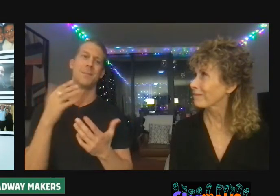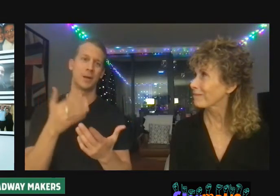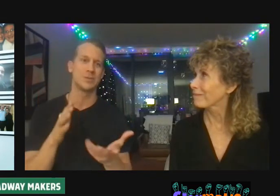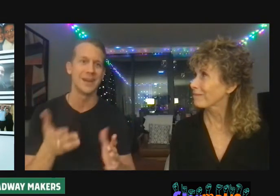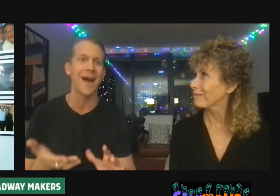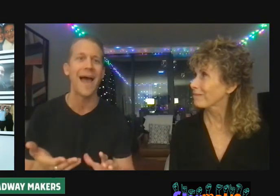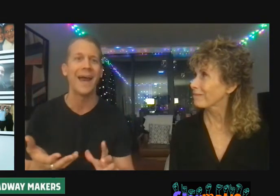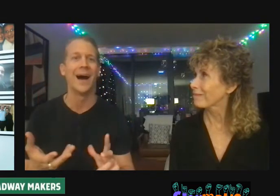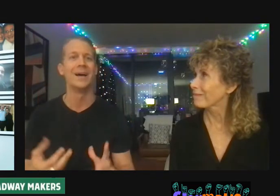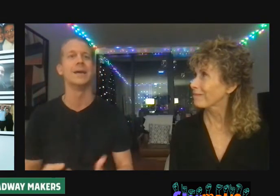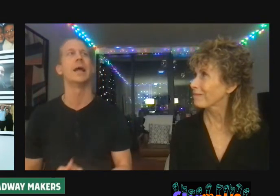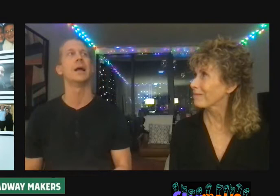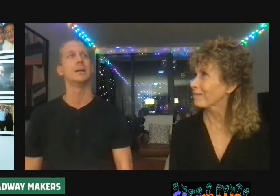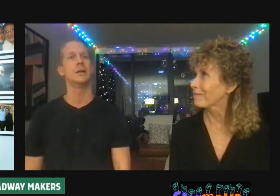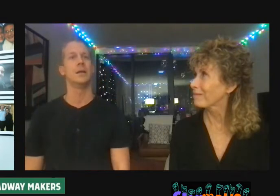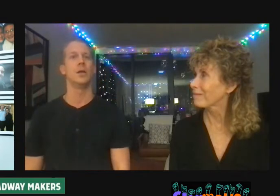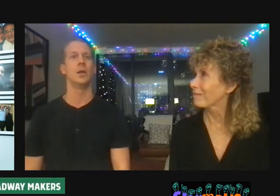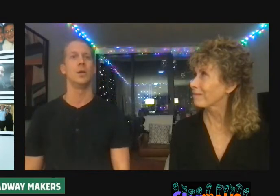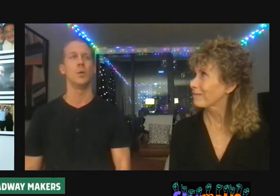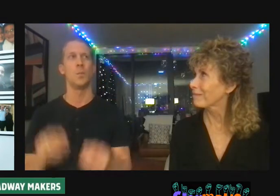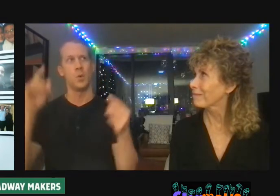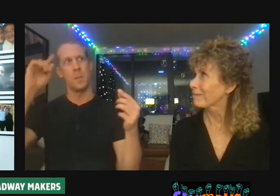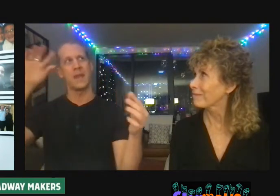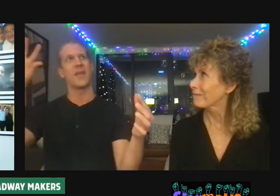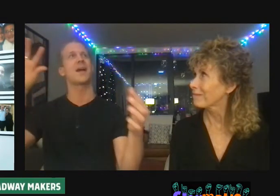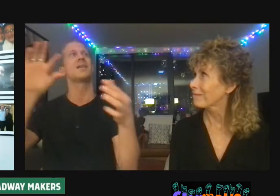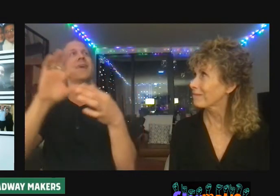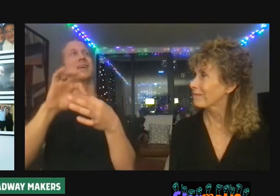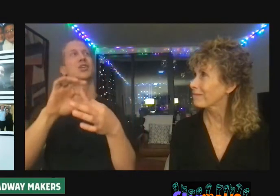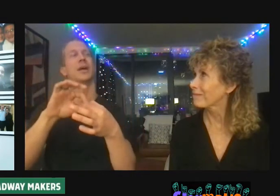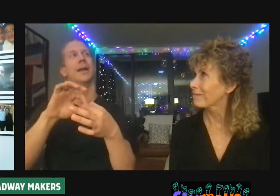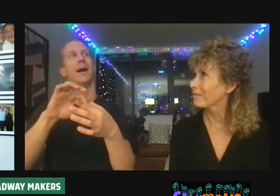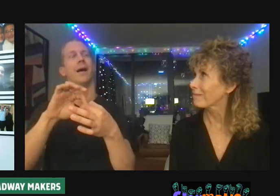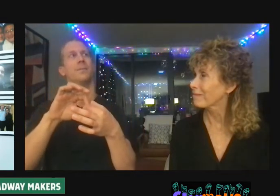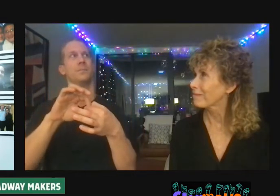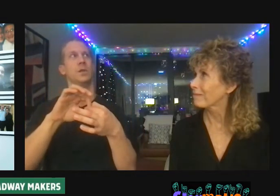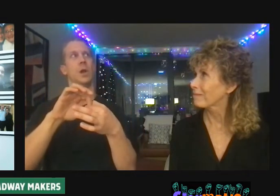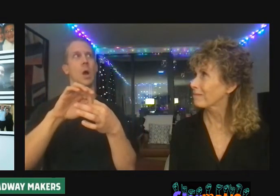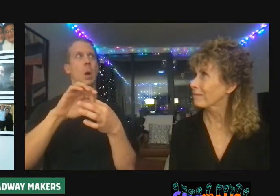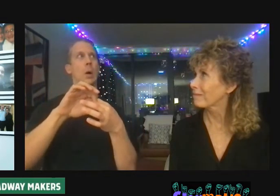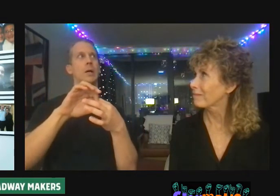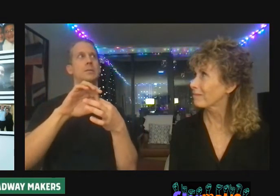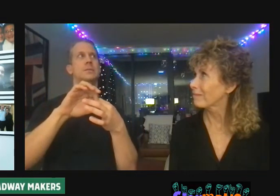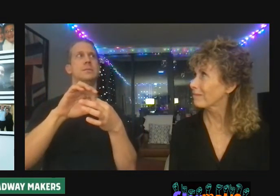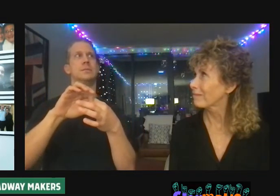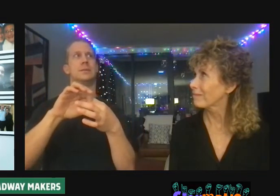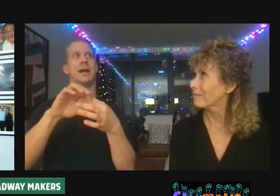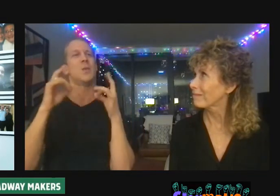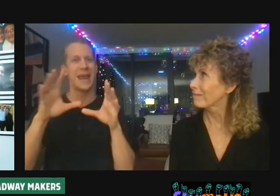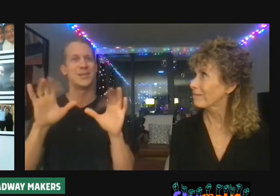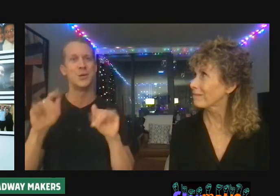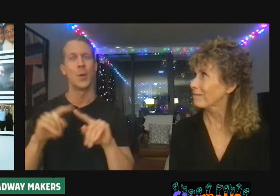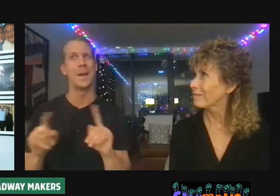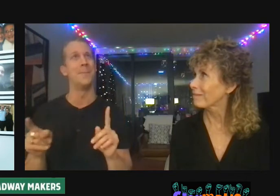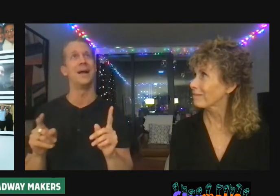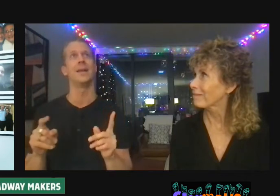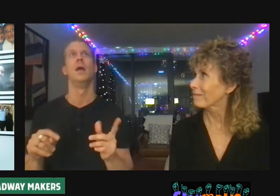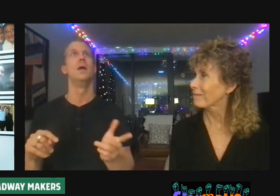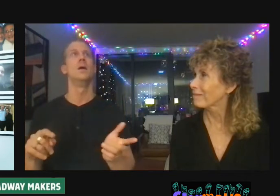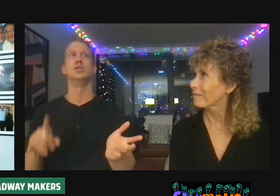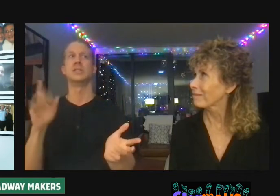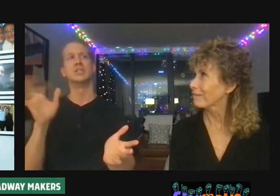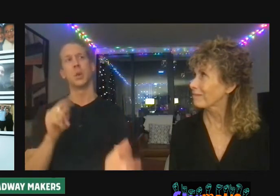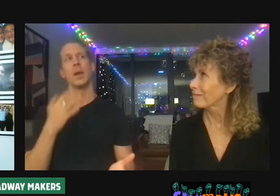is about to die. And you make that connection, you know, and you hate to do it,